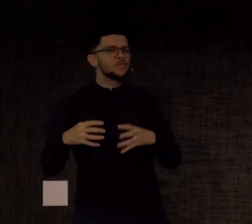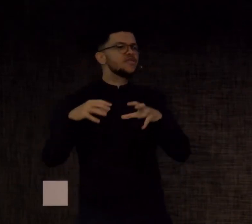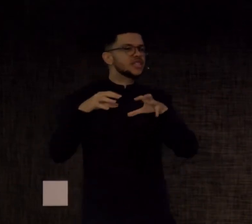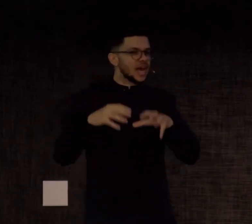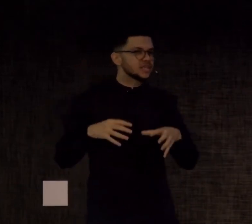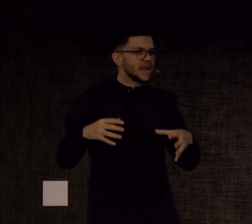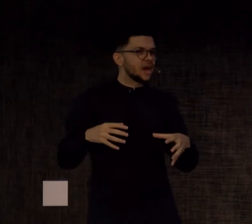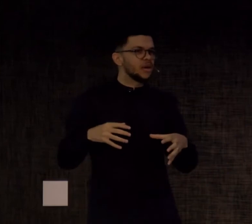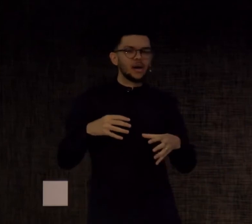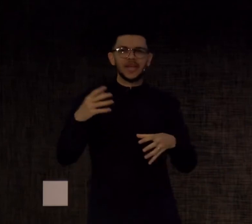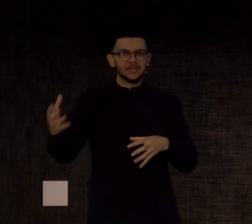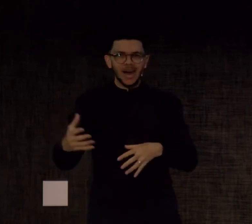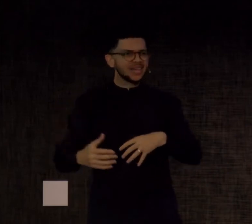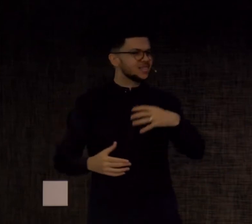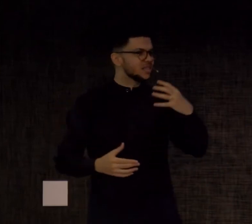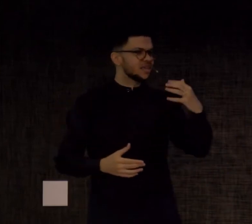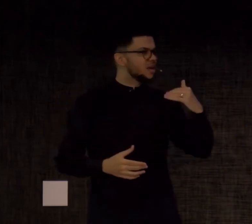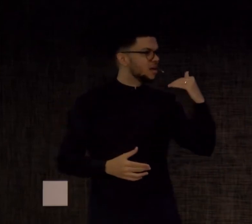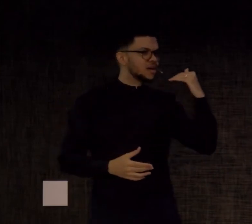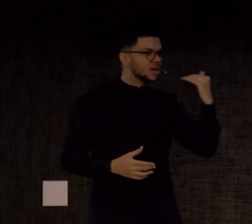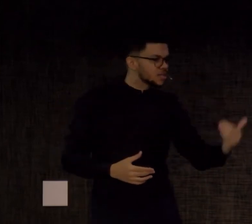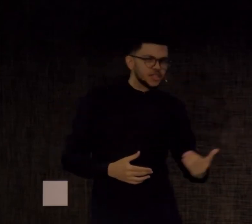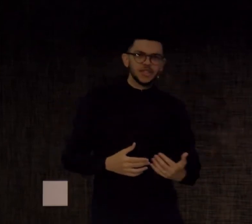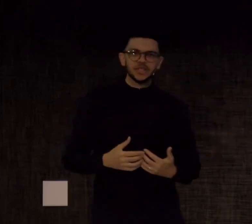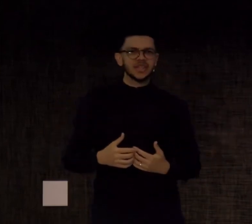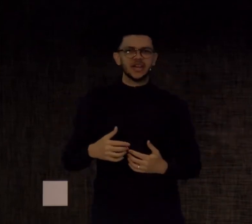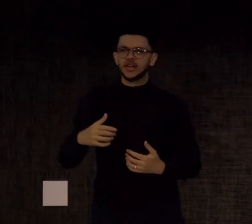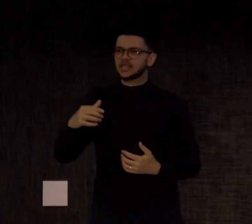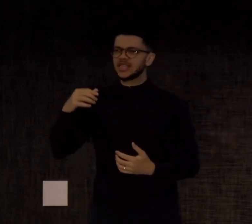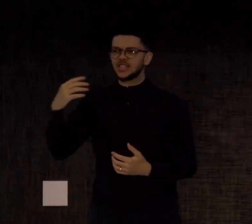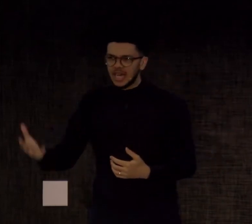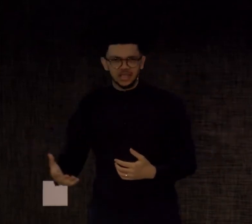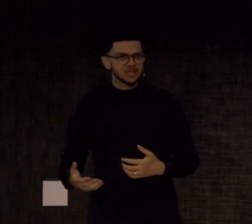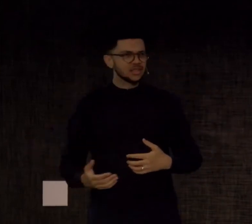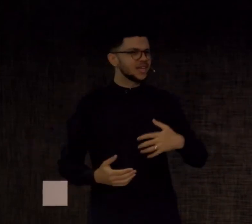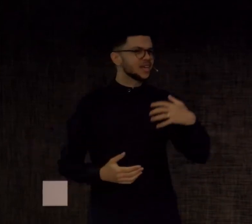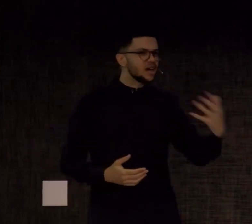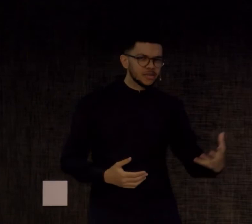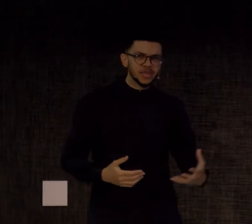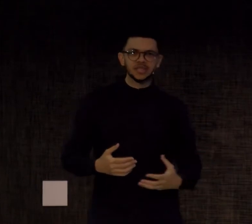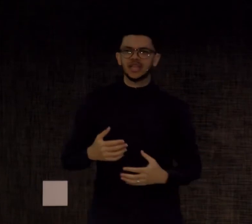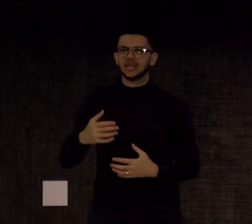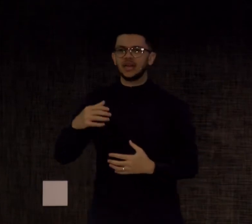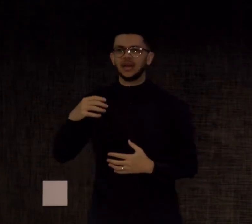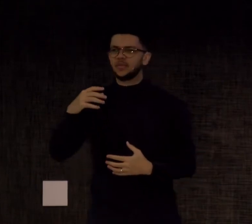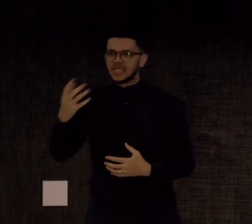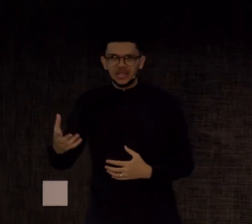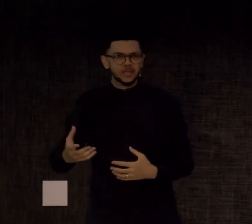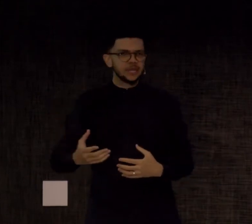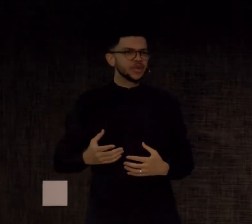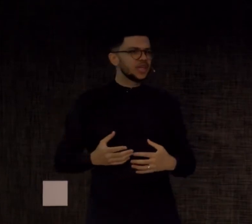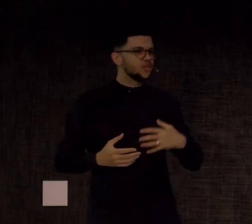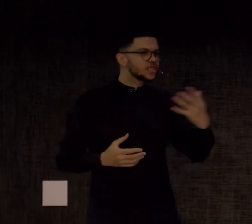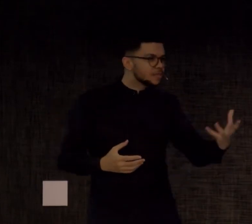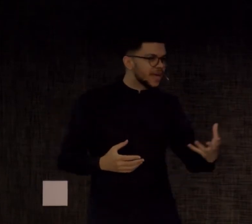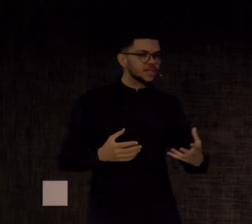what prevents us now, our best minds and constitutional theorists and judges and economists and business